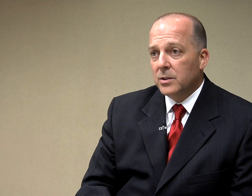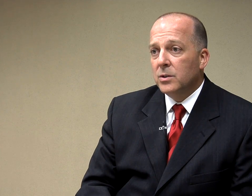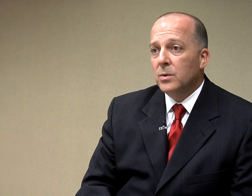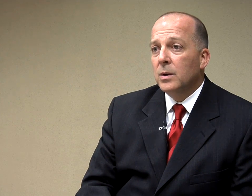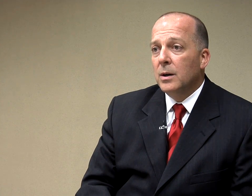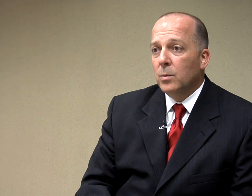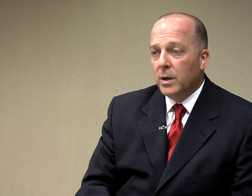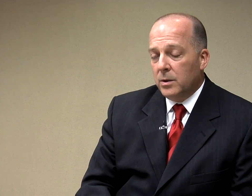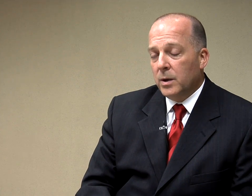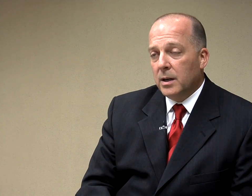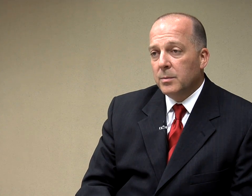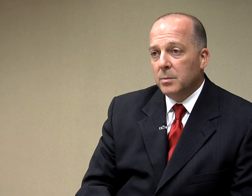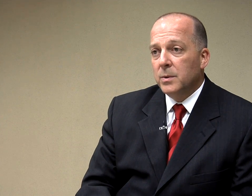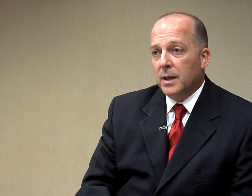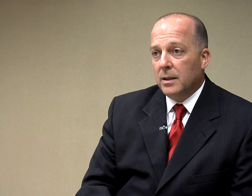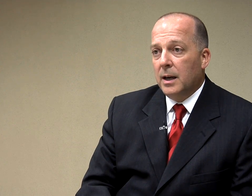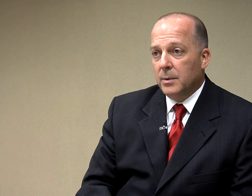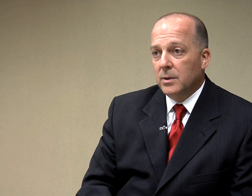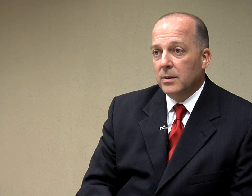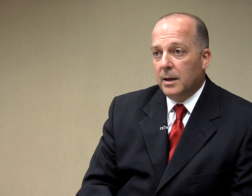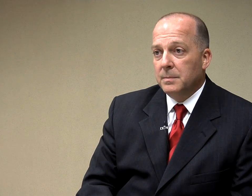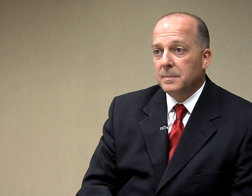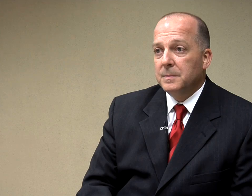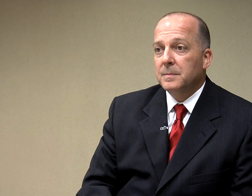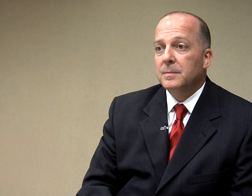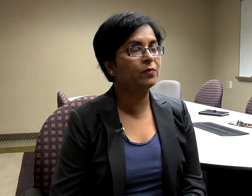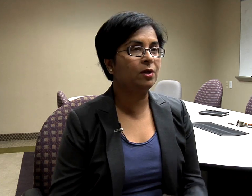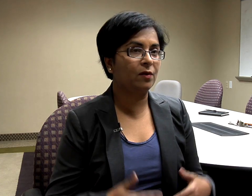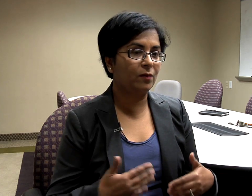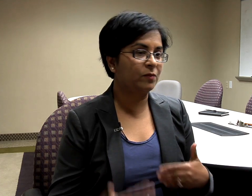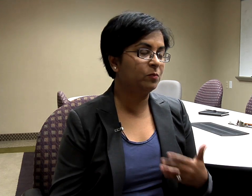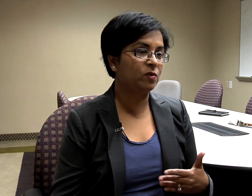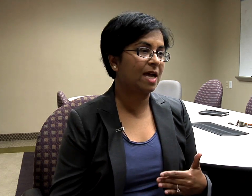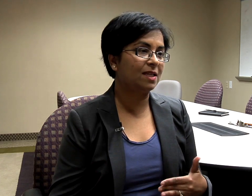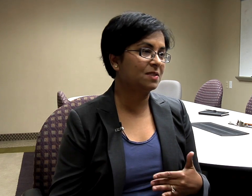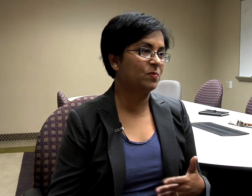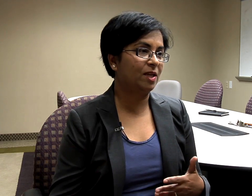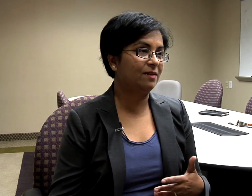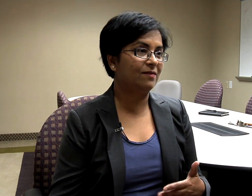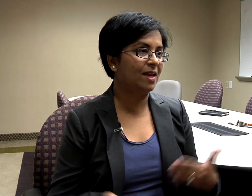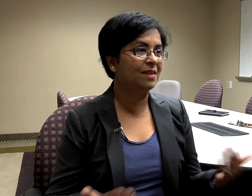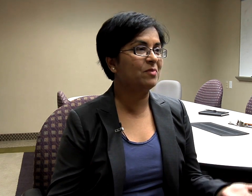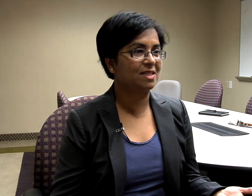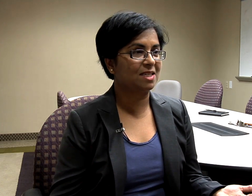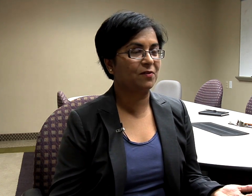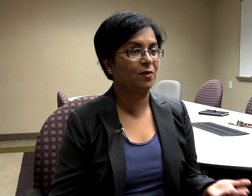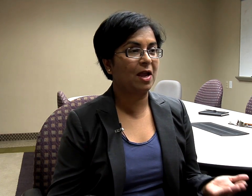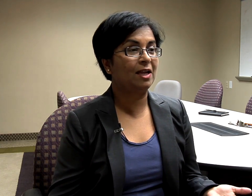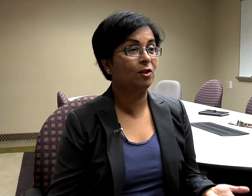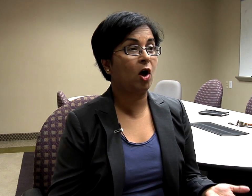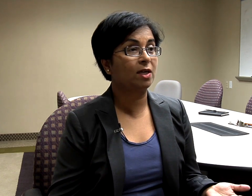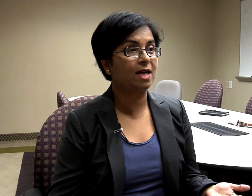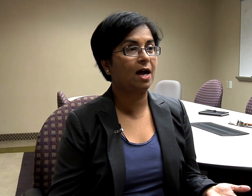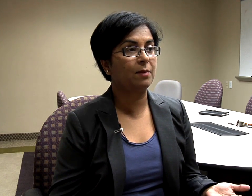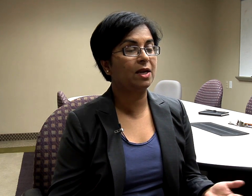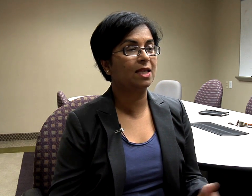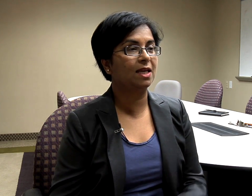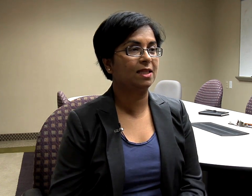as to whether you want to come to Booz Allen Hamilton or not. You know, Booz Allen's been in business for a long time. And I think